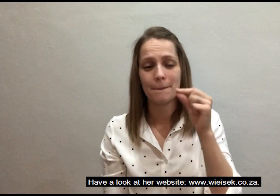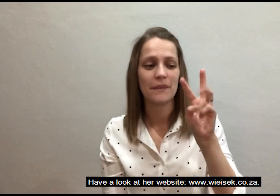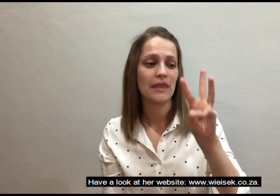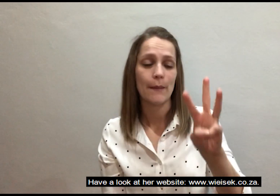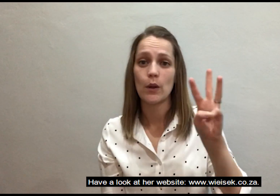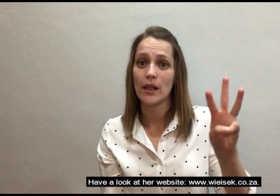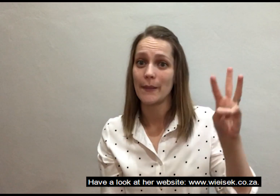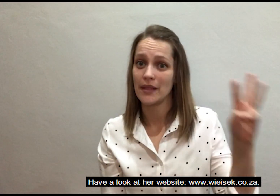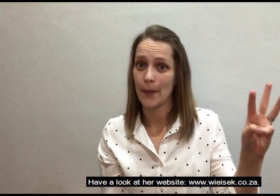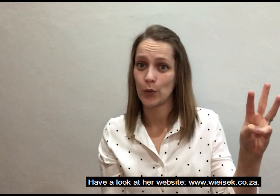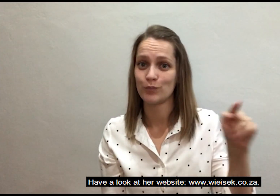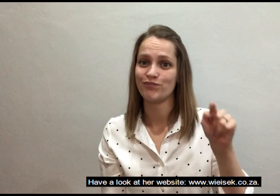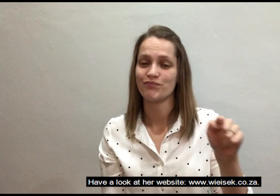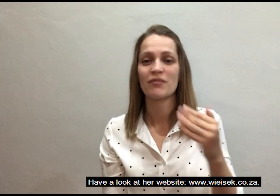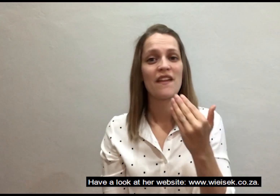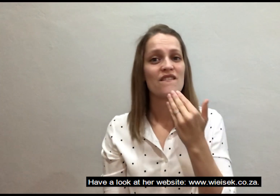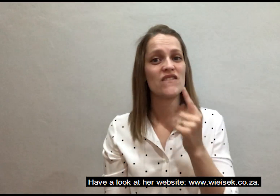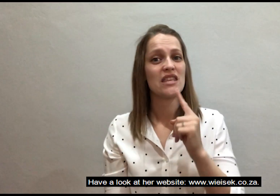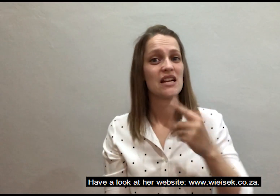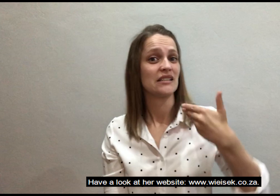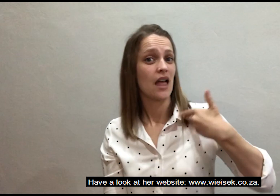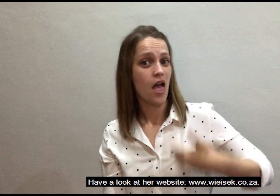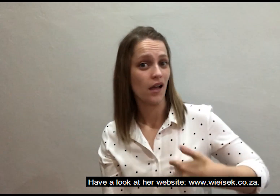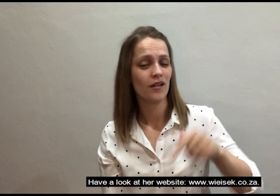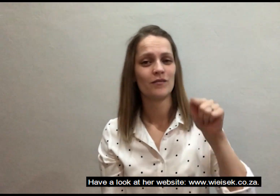look at her website,